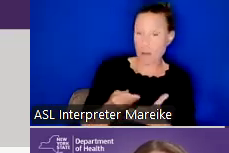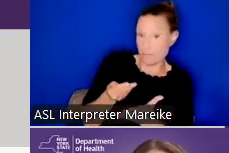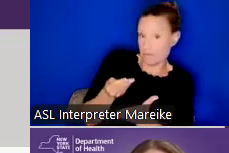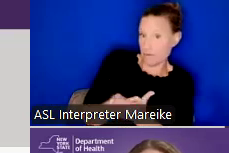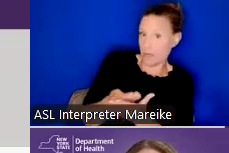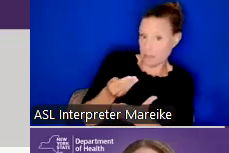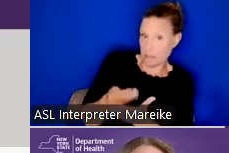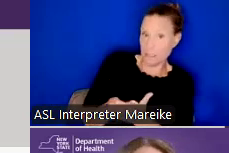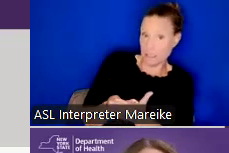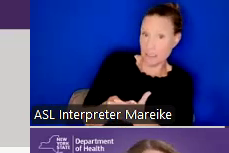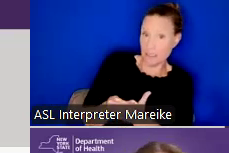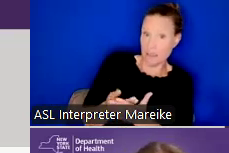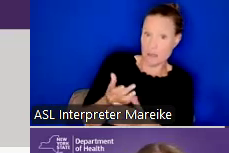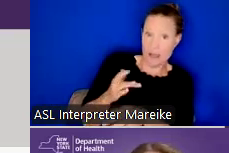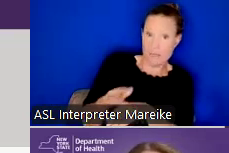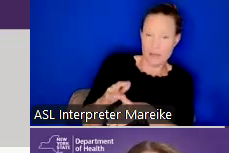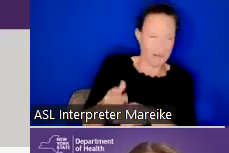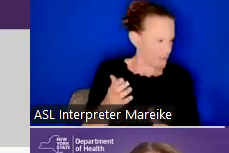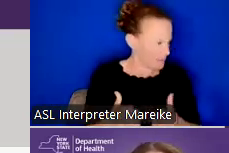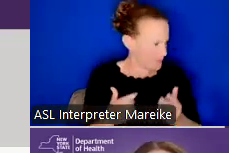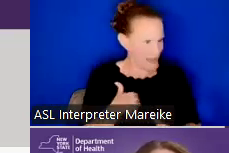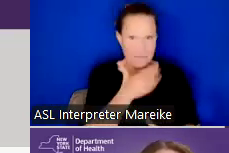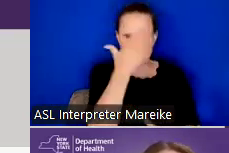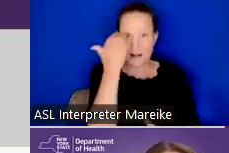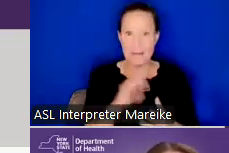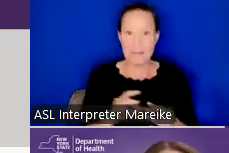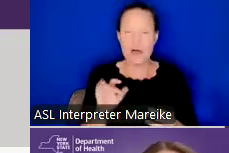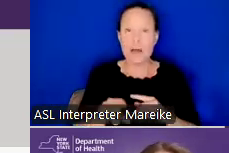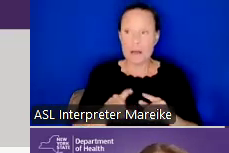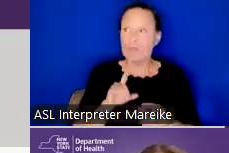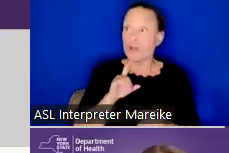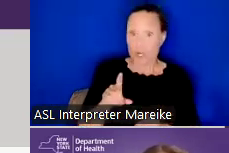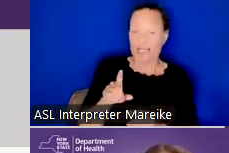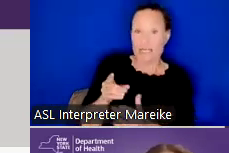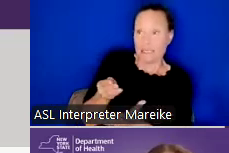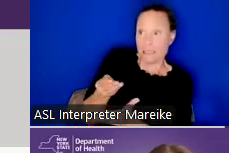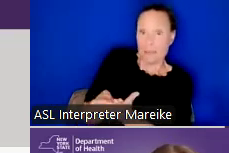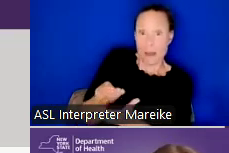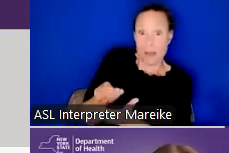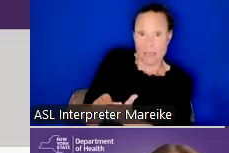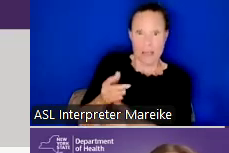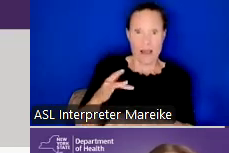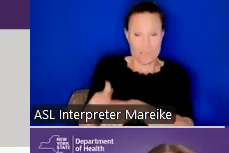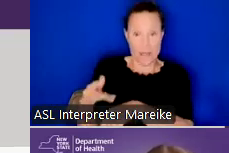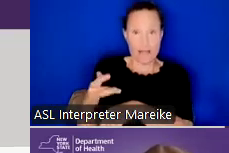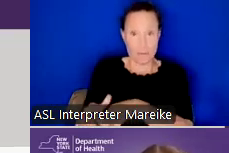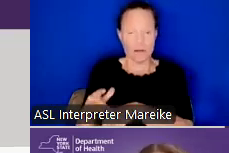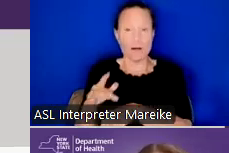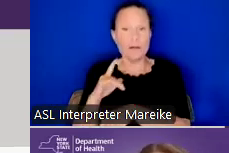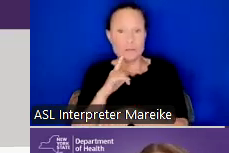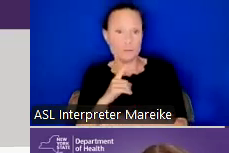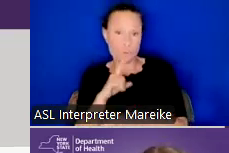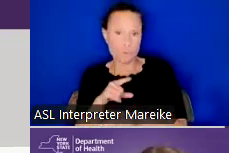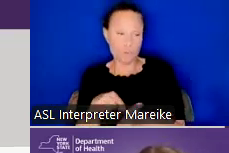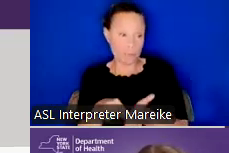available. Maybe I didn't mention that, but there's capacity funding available to entities that want to join